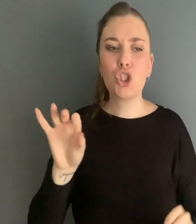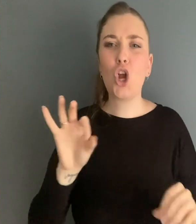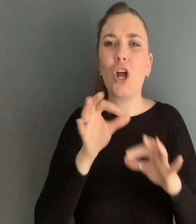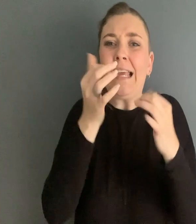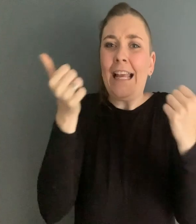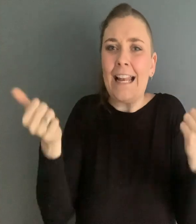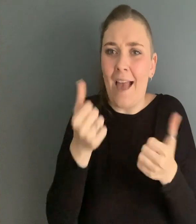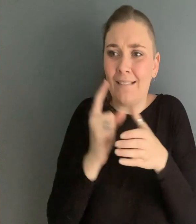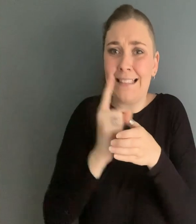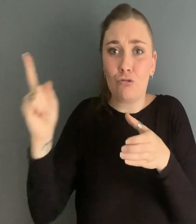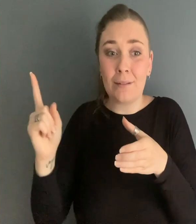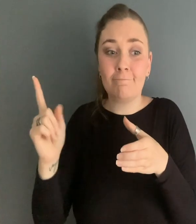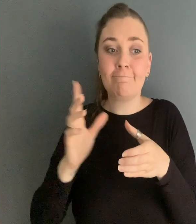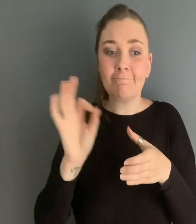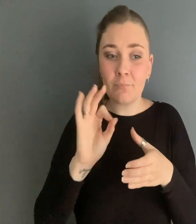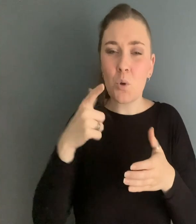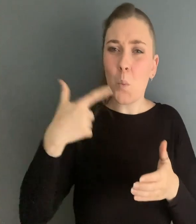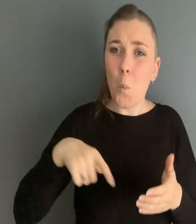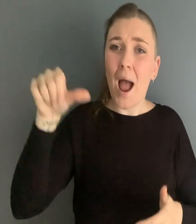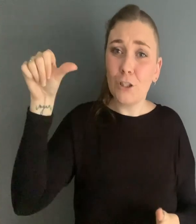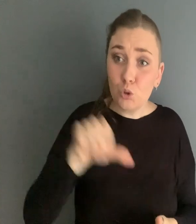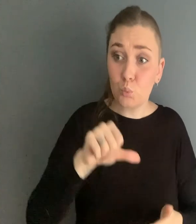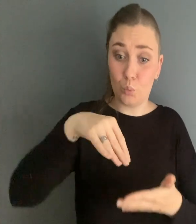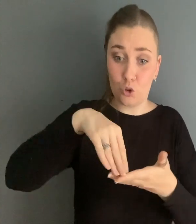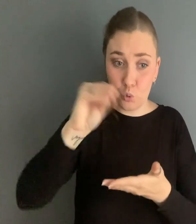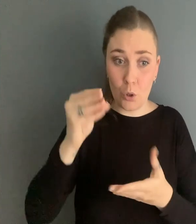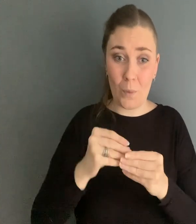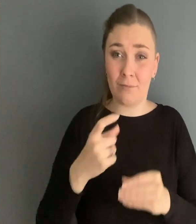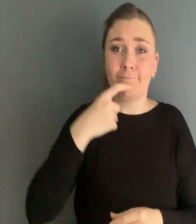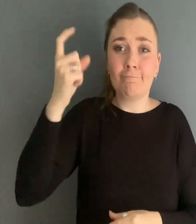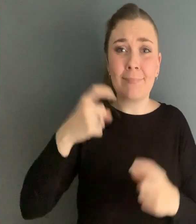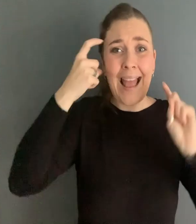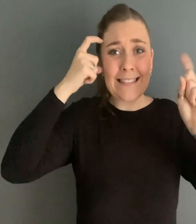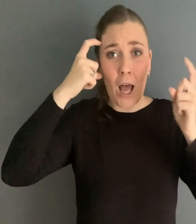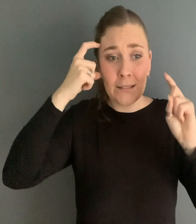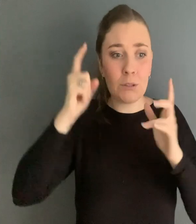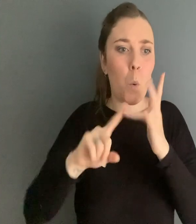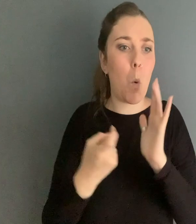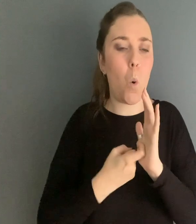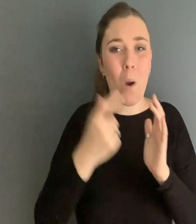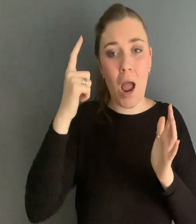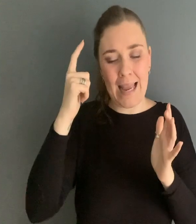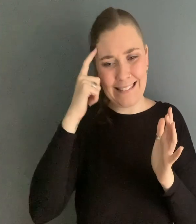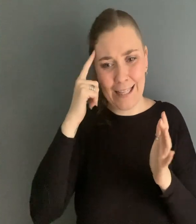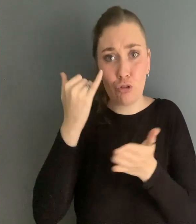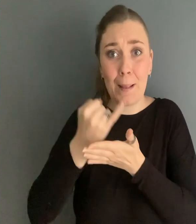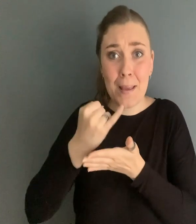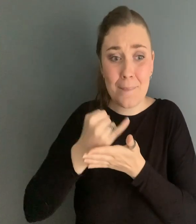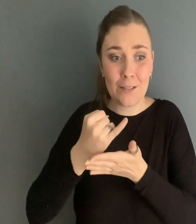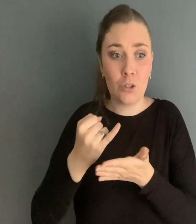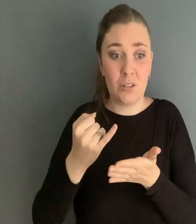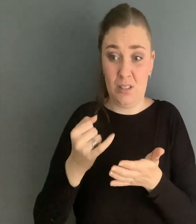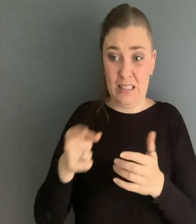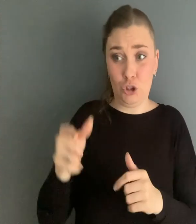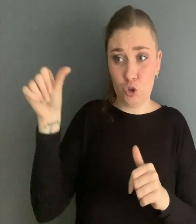enough segregation. Why should a student with severe anxiety or an intellectual impairment be